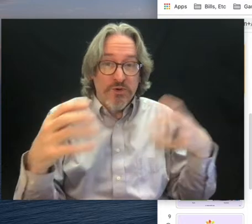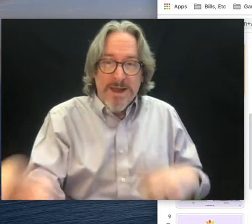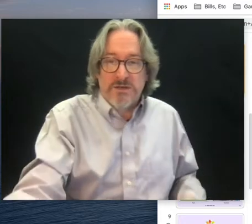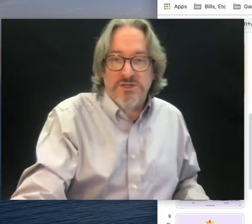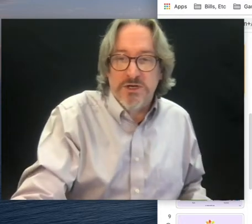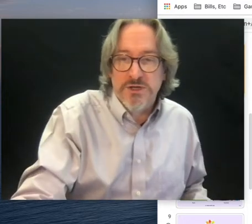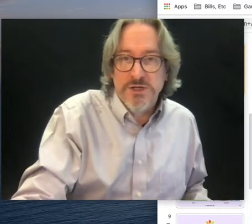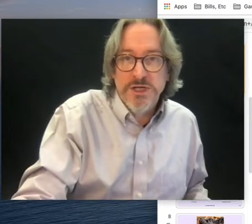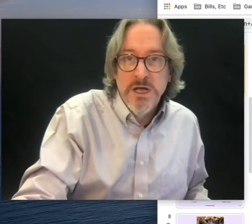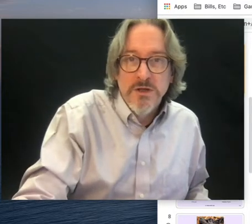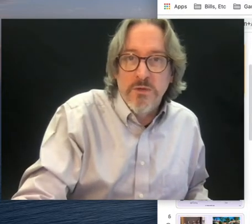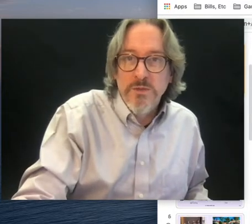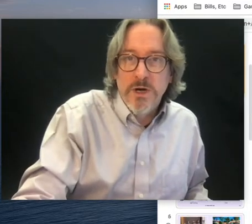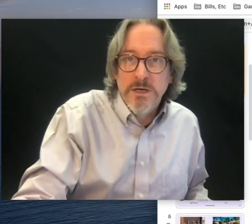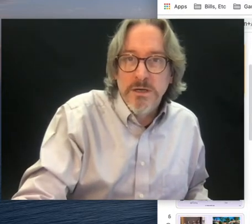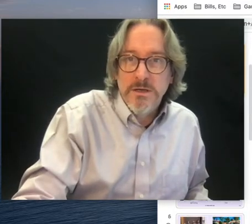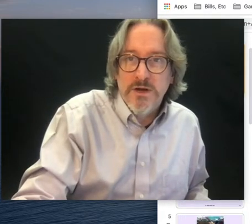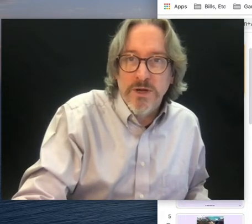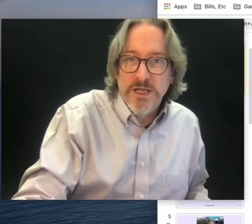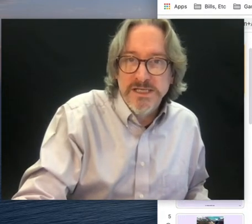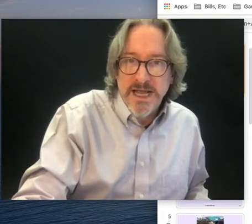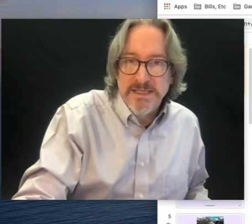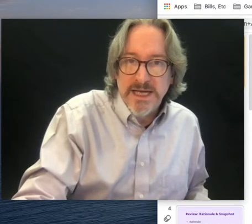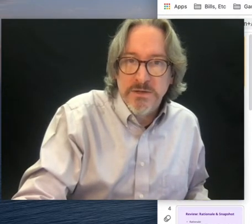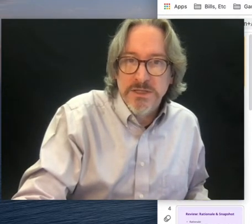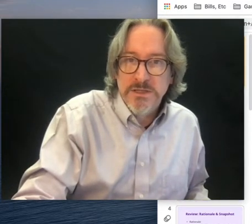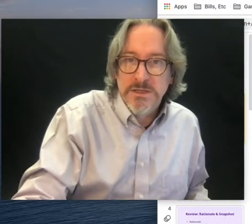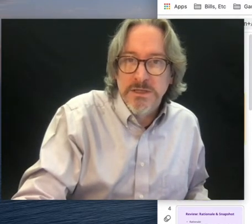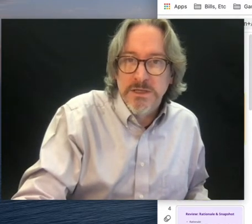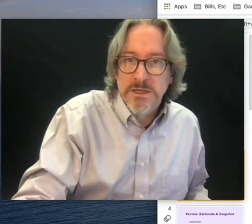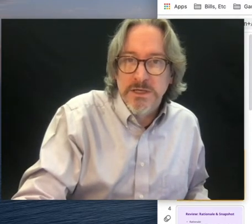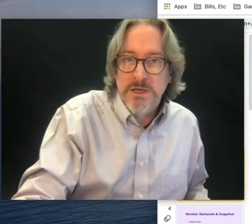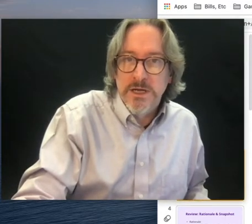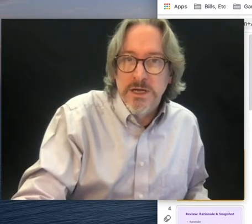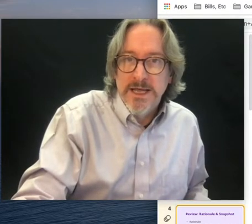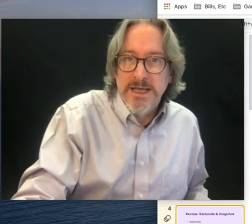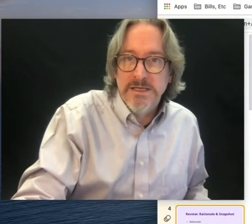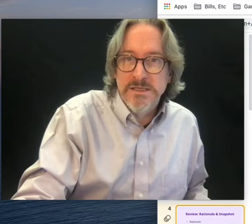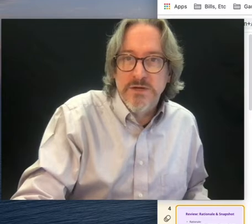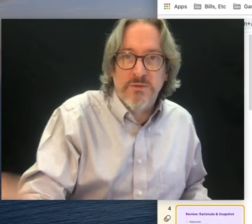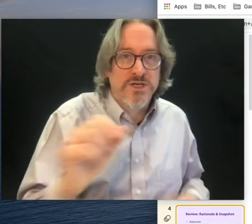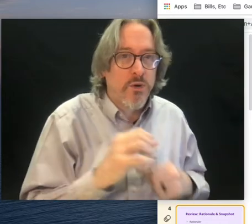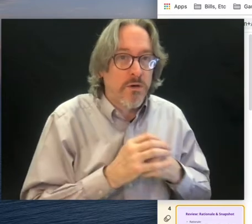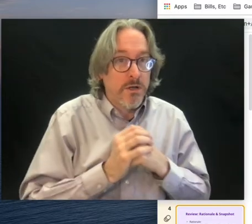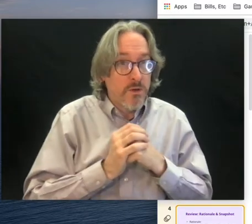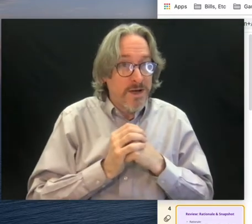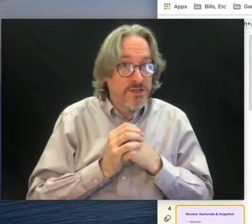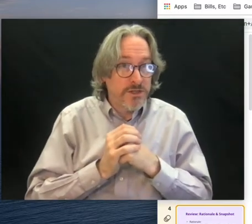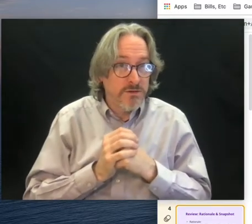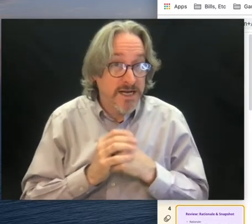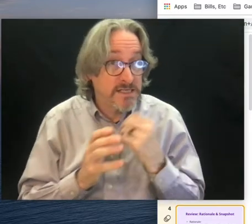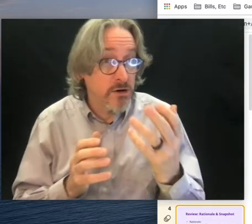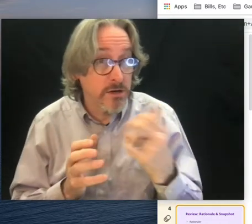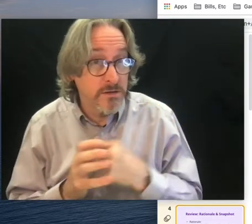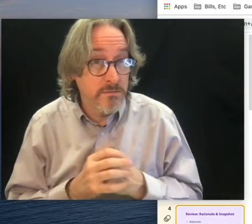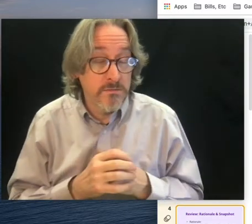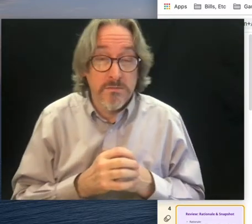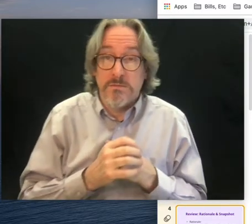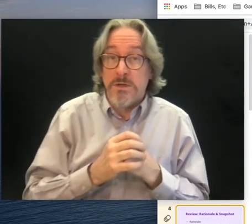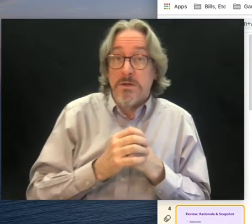new grammatical structures. The only one that really stands out is the rhetorical question that I